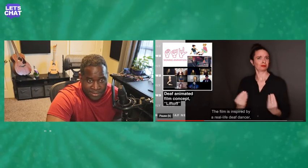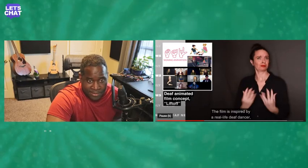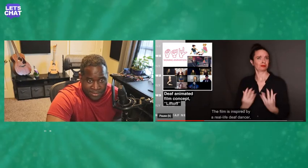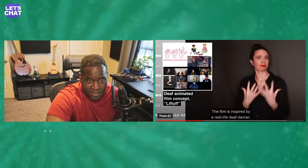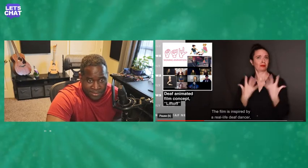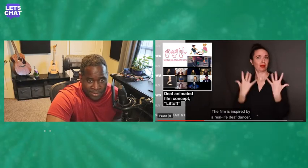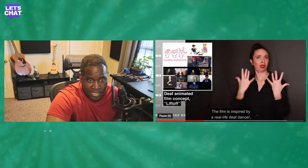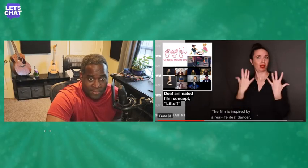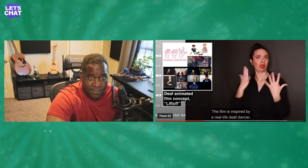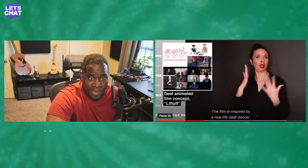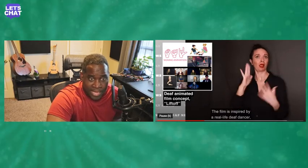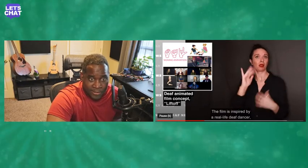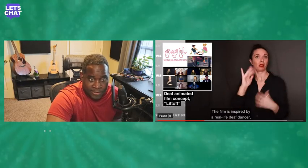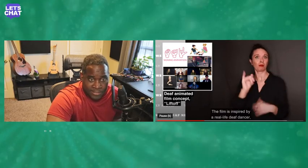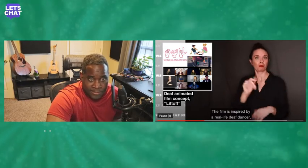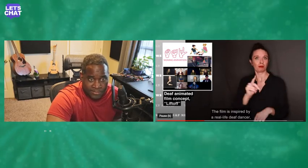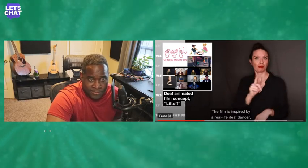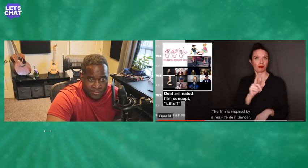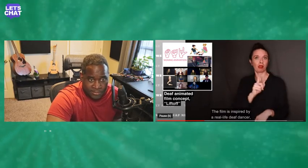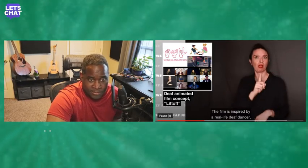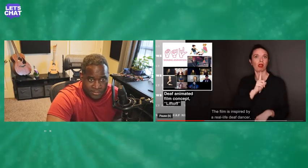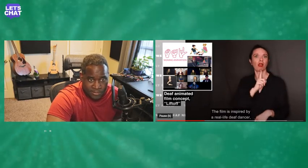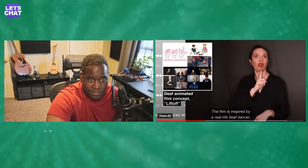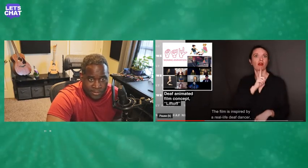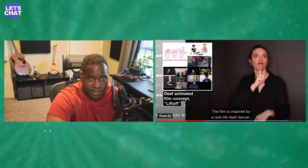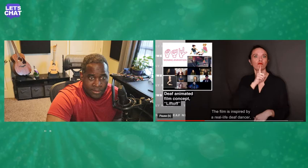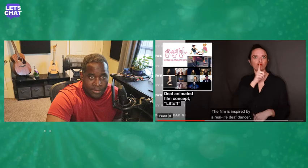film, inspires